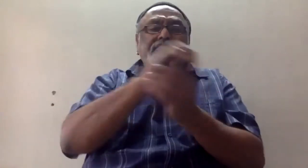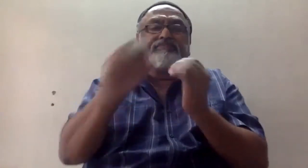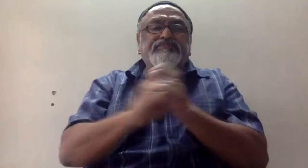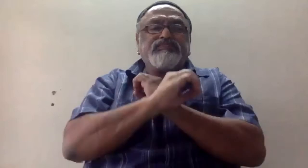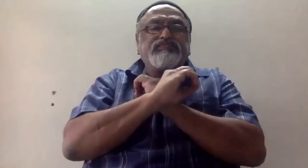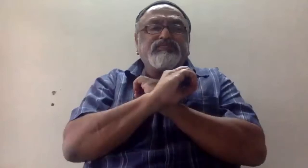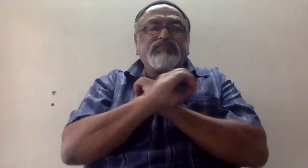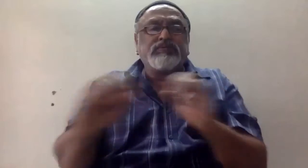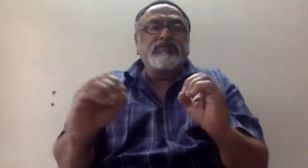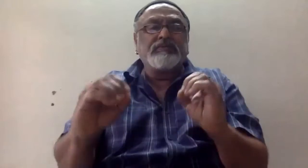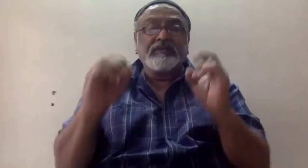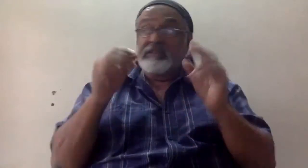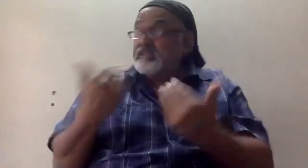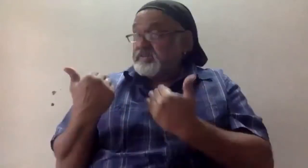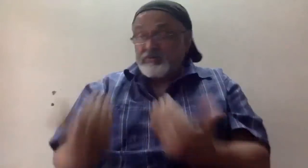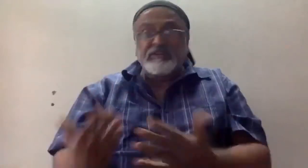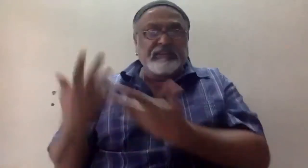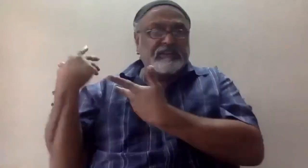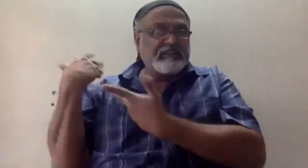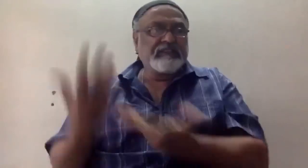was visiting a court in Gandarbal in Kashmir.